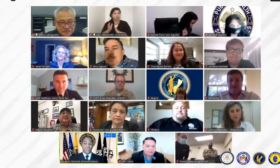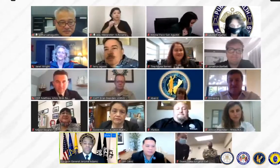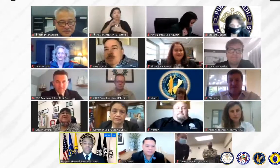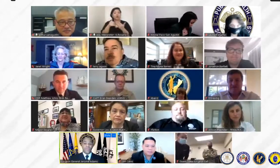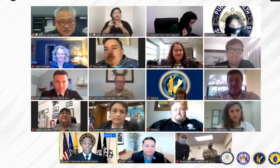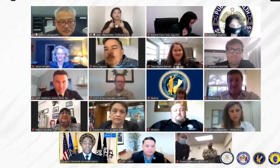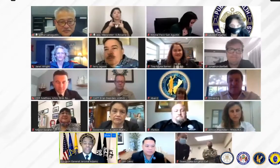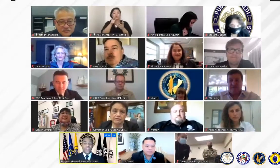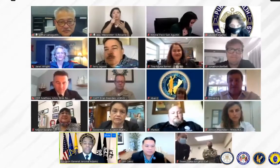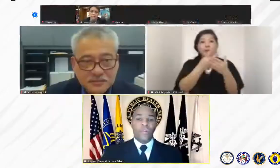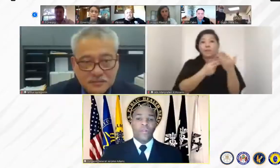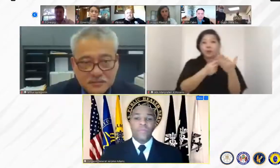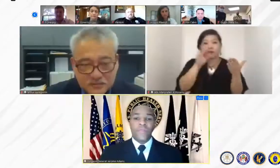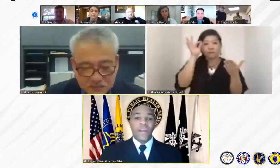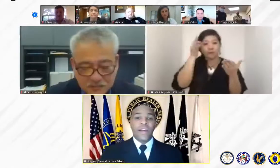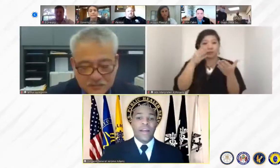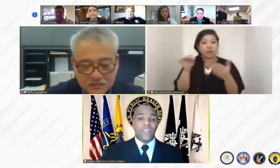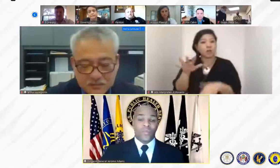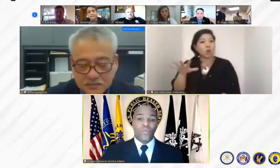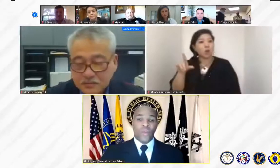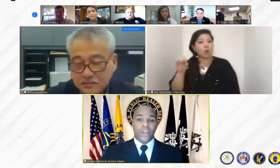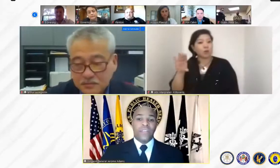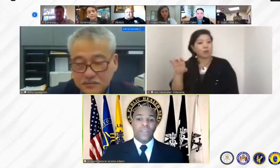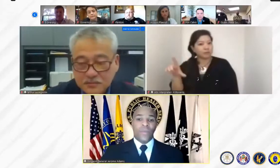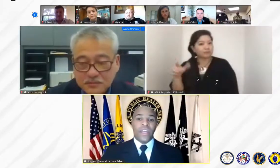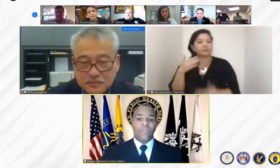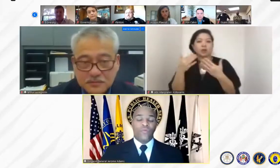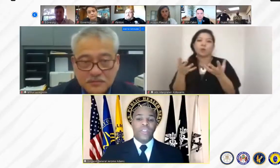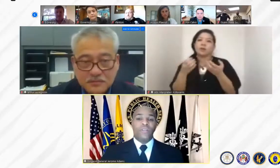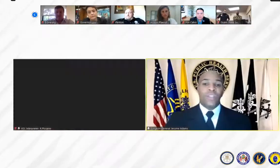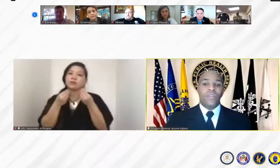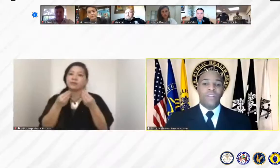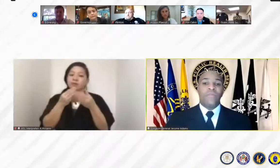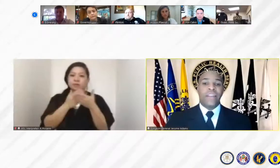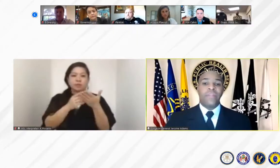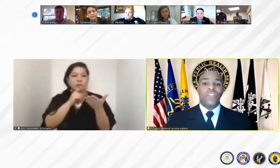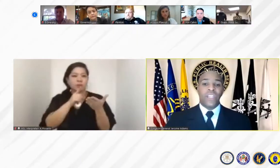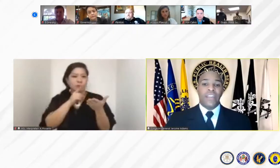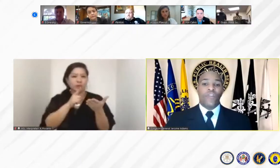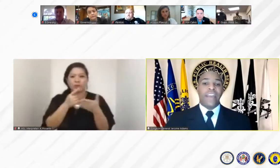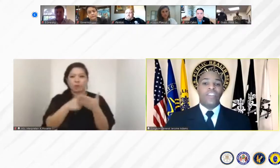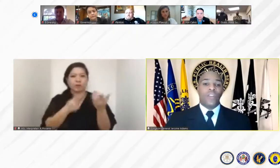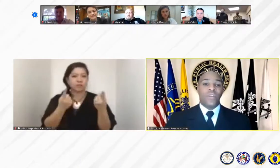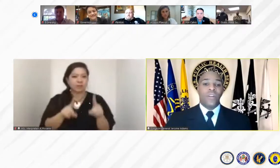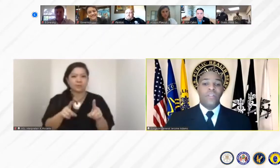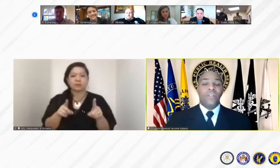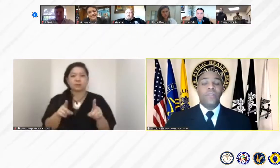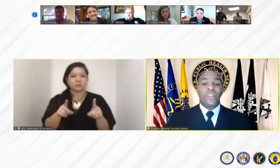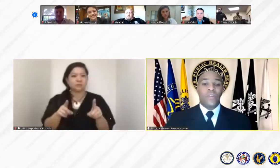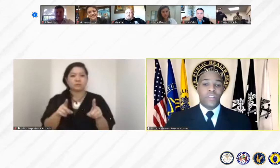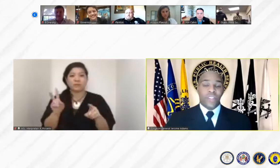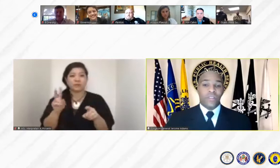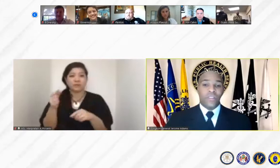who were on both federal and local, I just want to give you a real dose of vitamin G gratitude